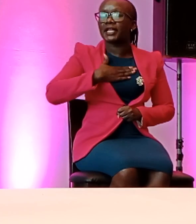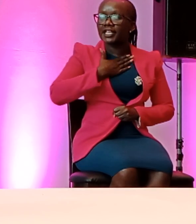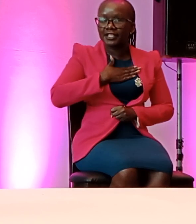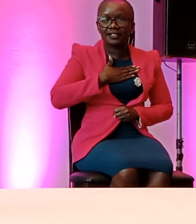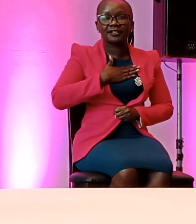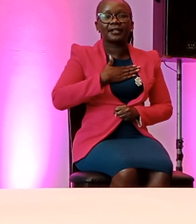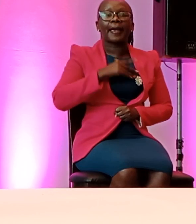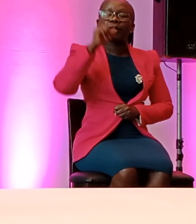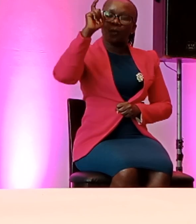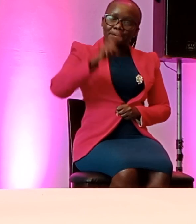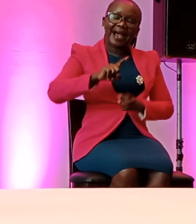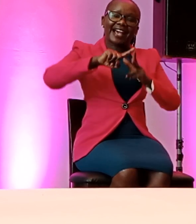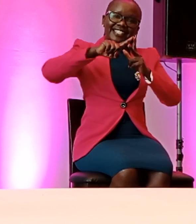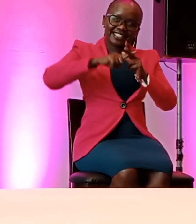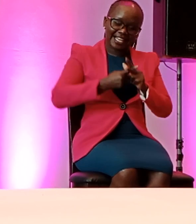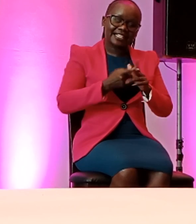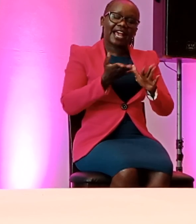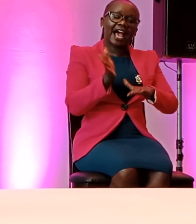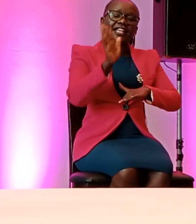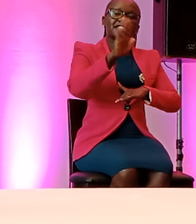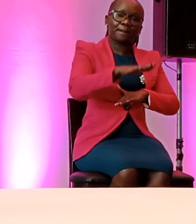just start that